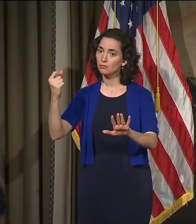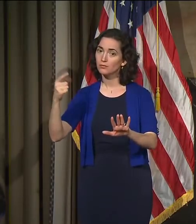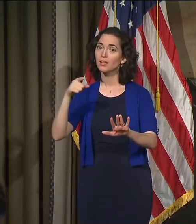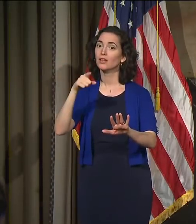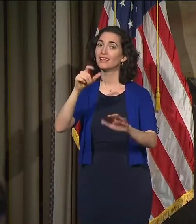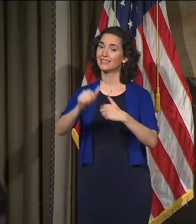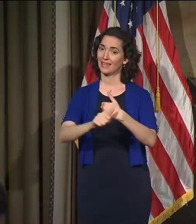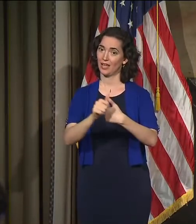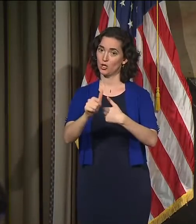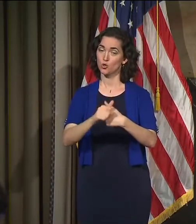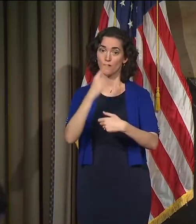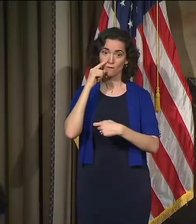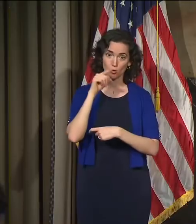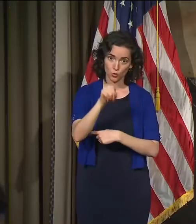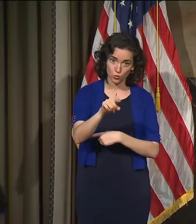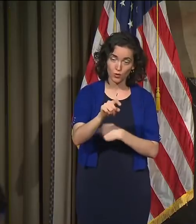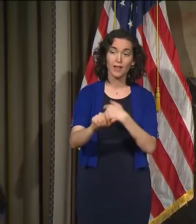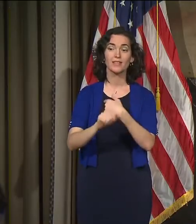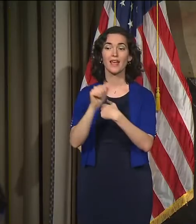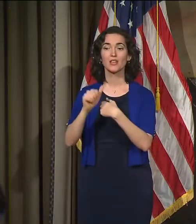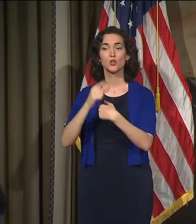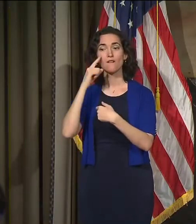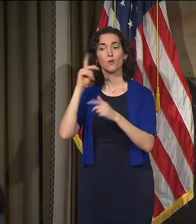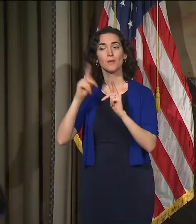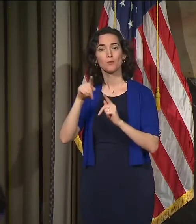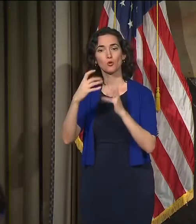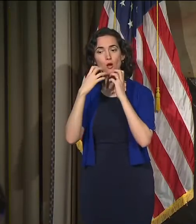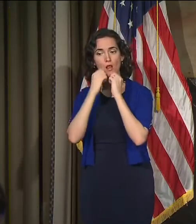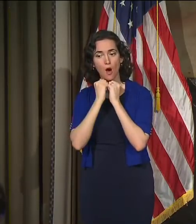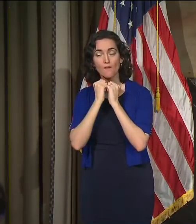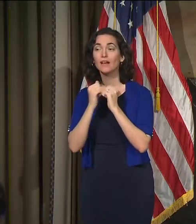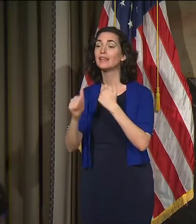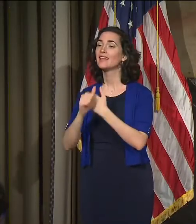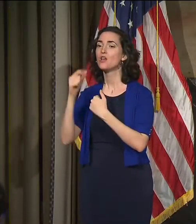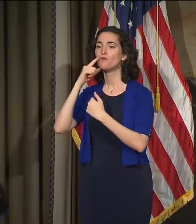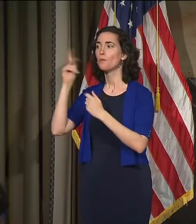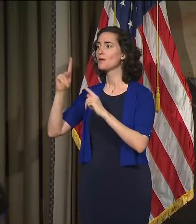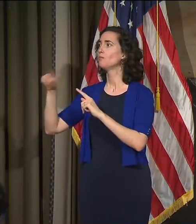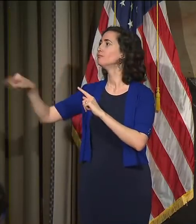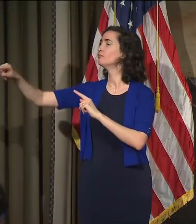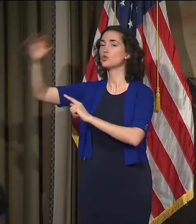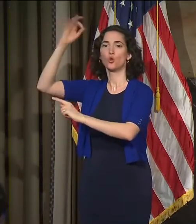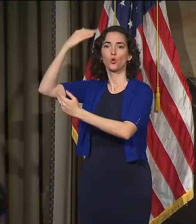yourself, but for your loved ones and people that you don't even know.